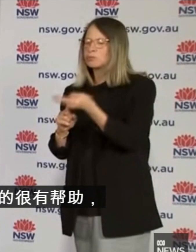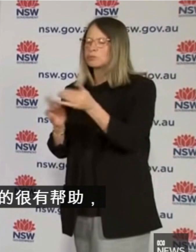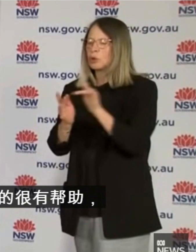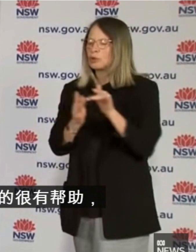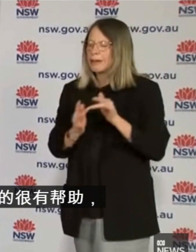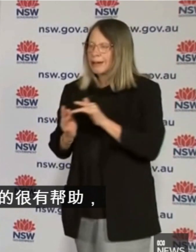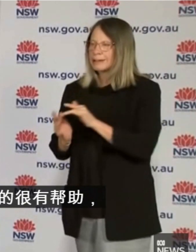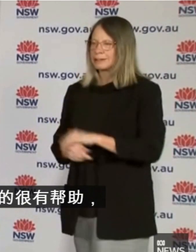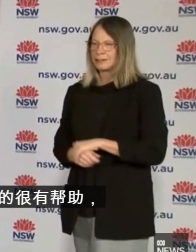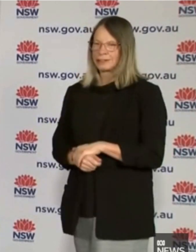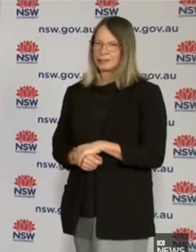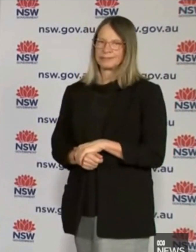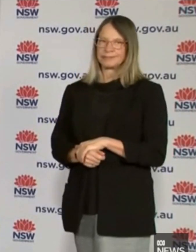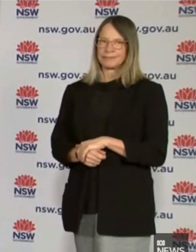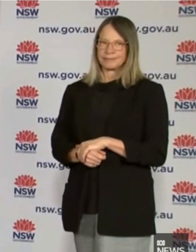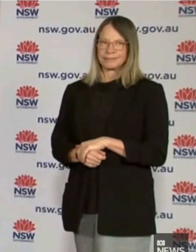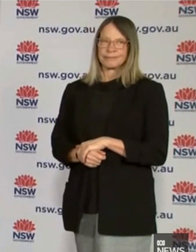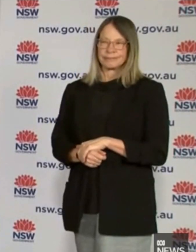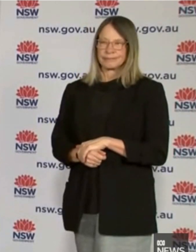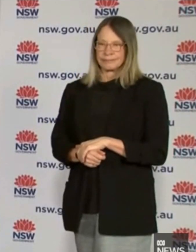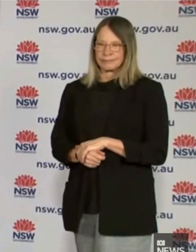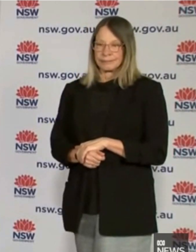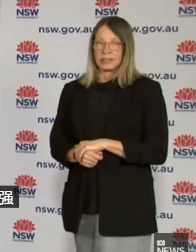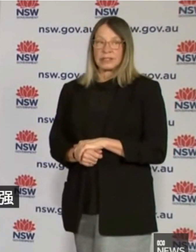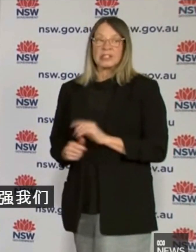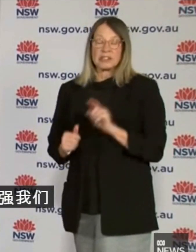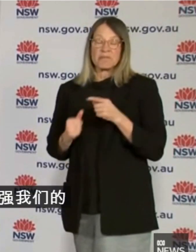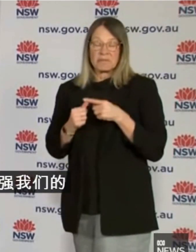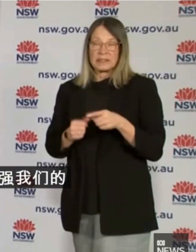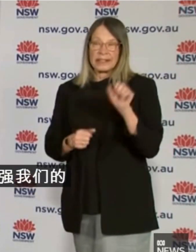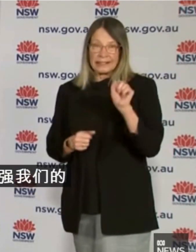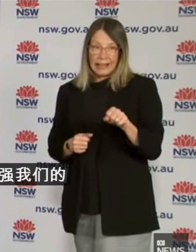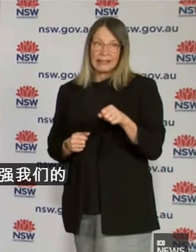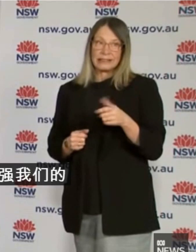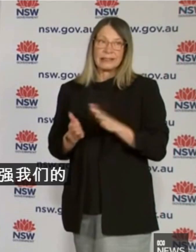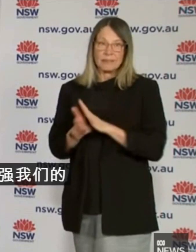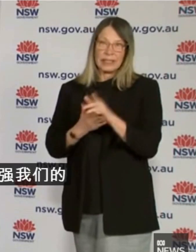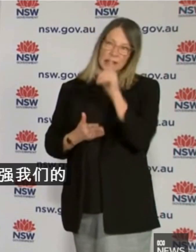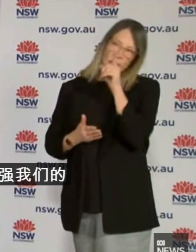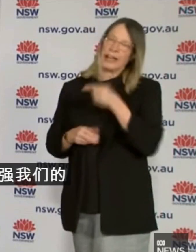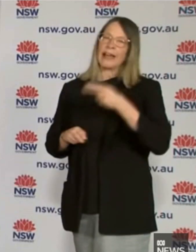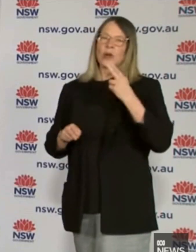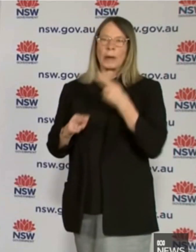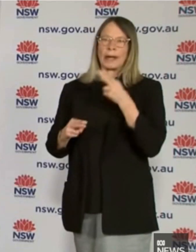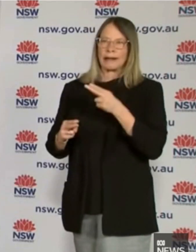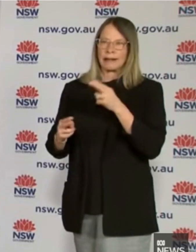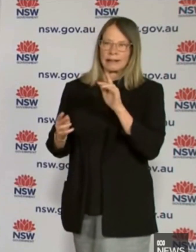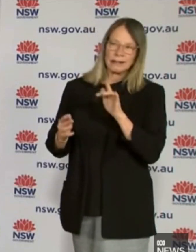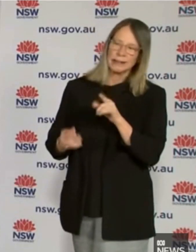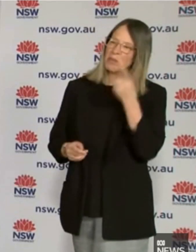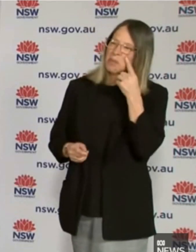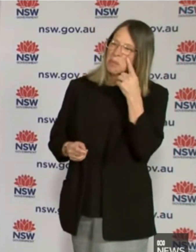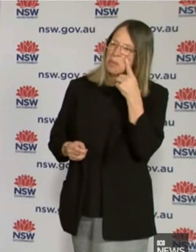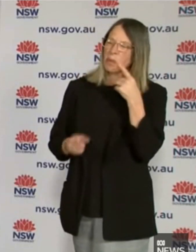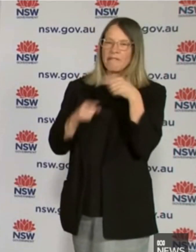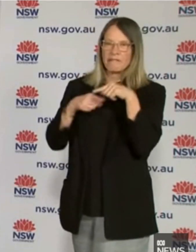contact tracing to, as you say, make sure and reinforce our efforts to get to people as quickly as we can. So